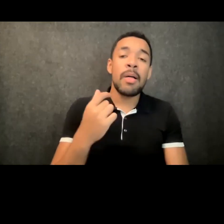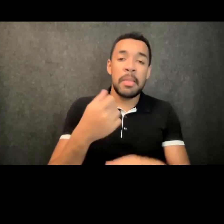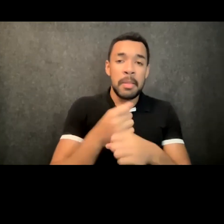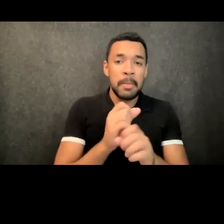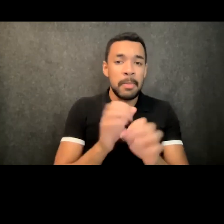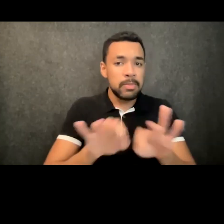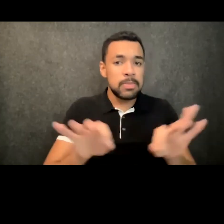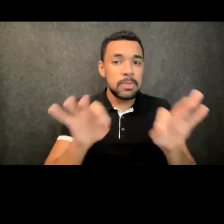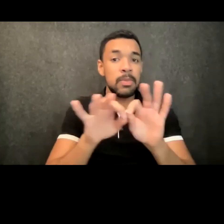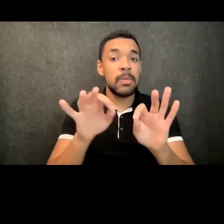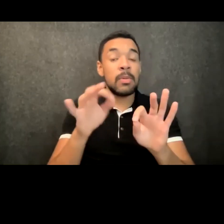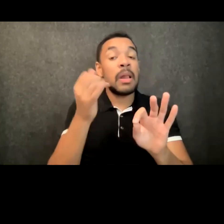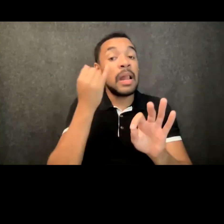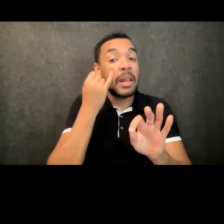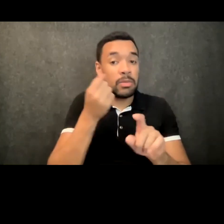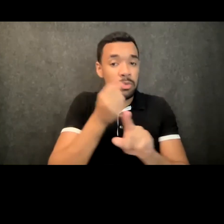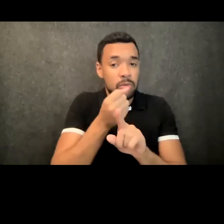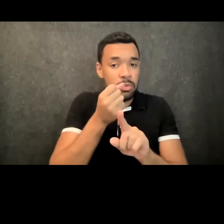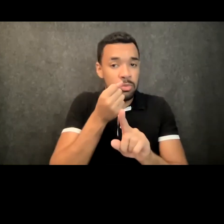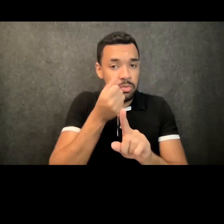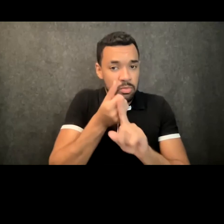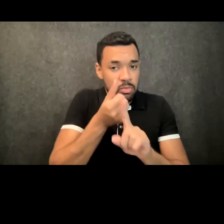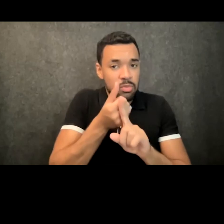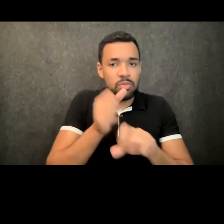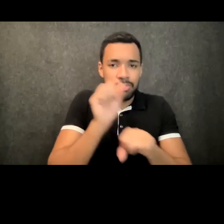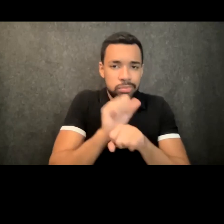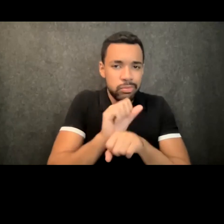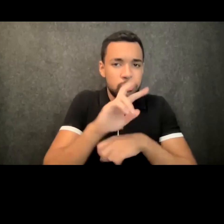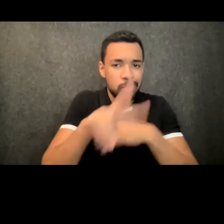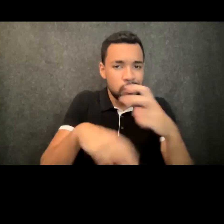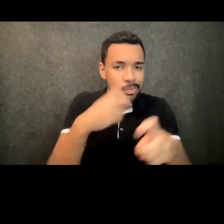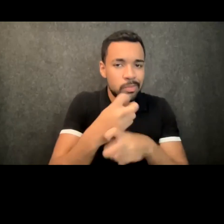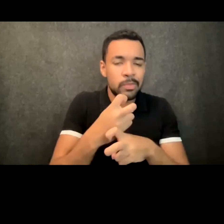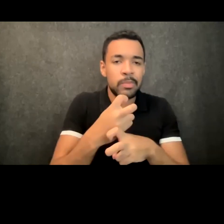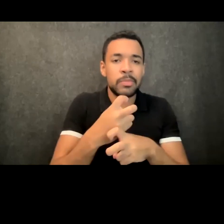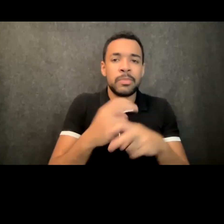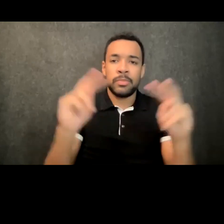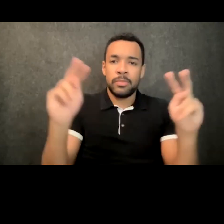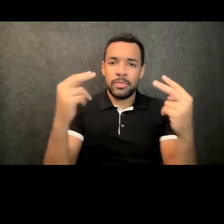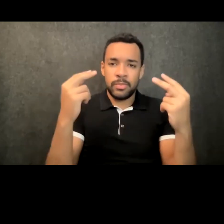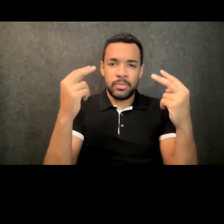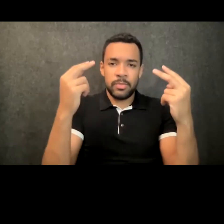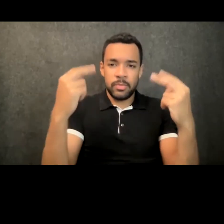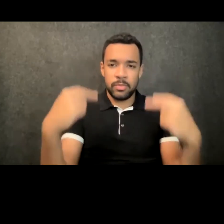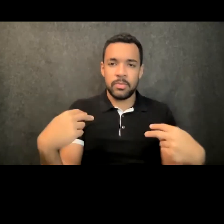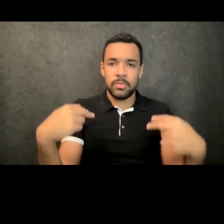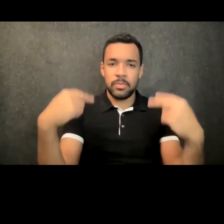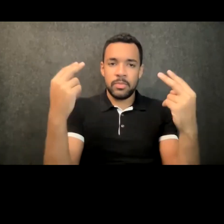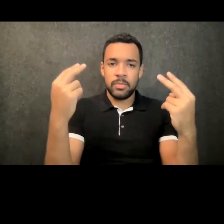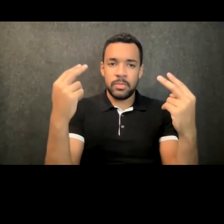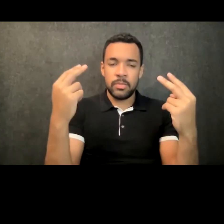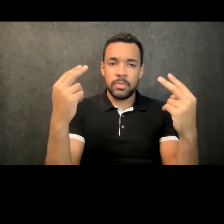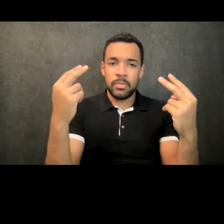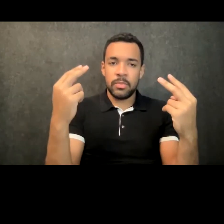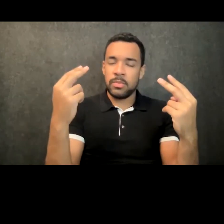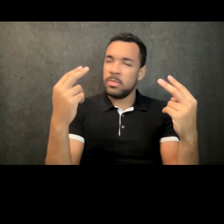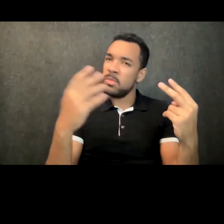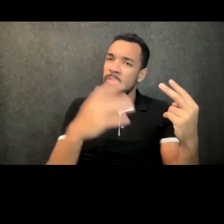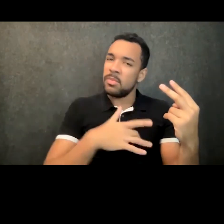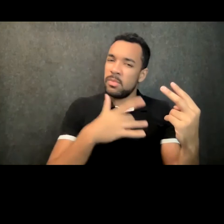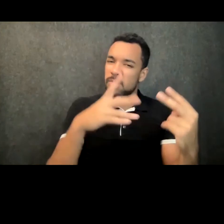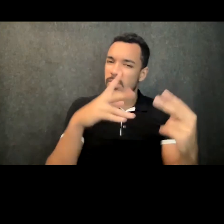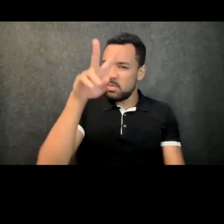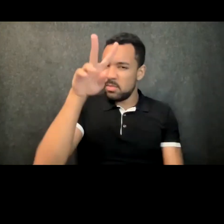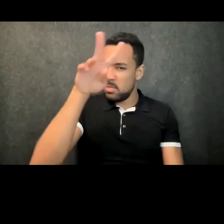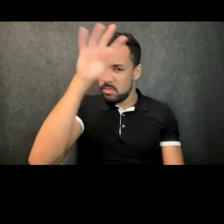worked hard enough. He felt their eyes sliver to his confused body. Boy, B-O-I, bested by lipstick. Boy